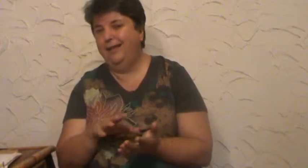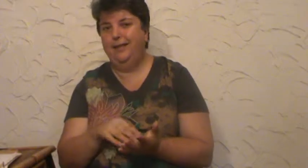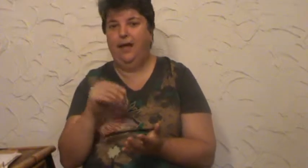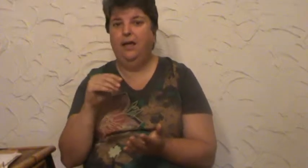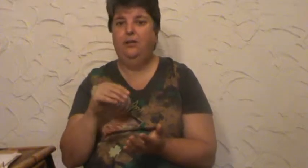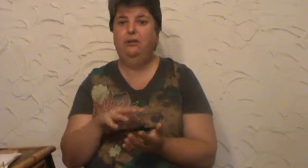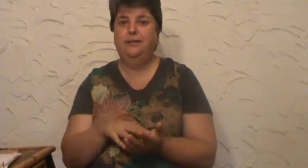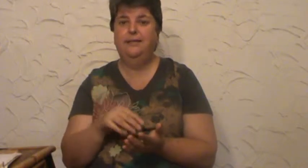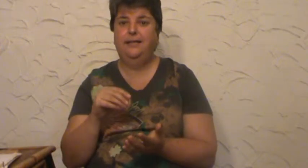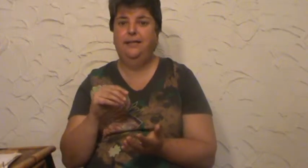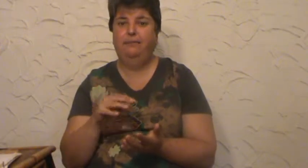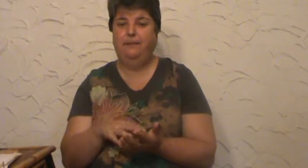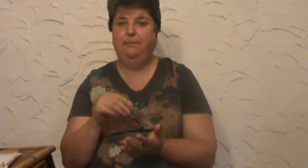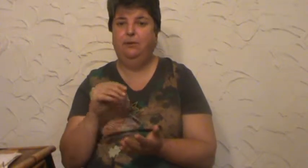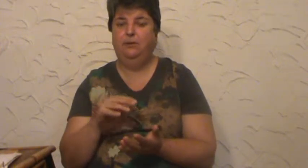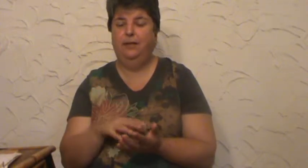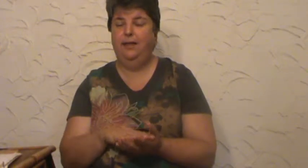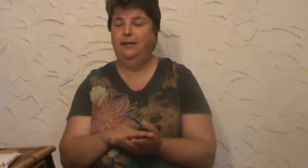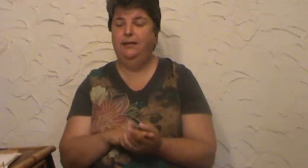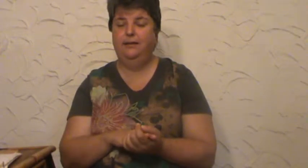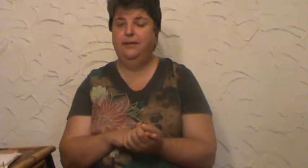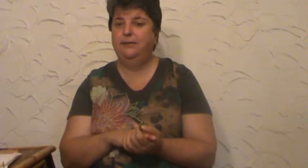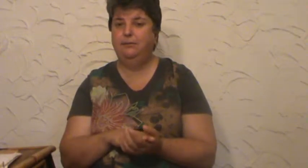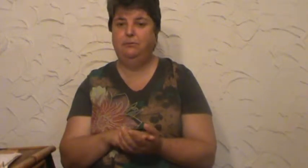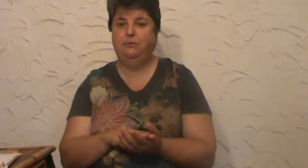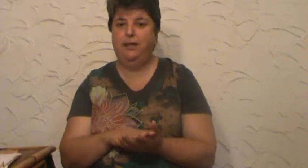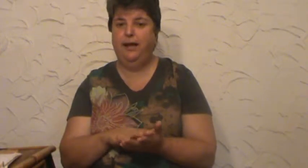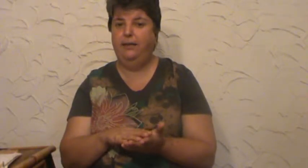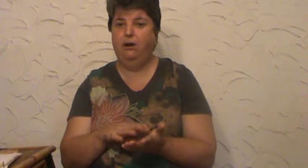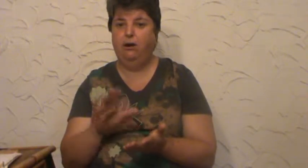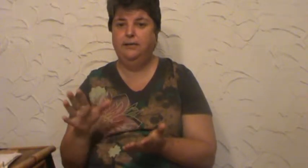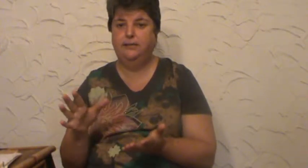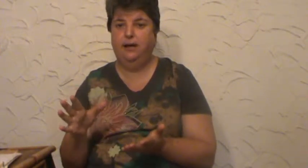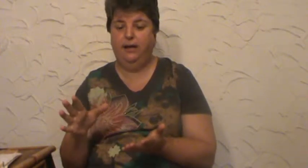Yeah, you're going to see deaf people, and this, I had the hardest time